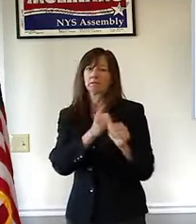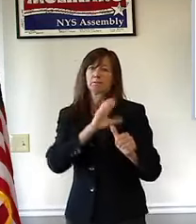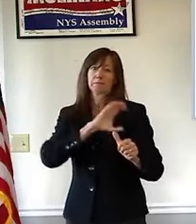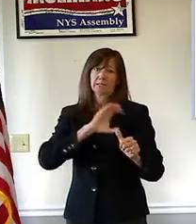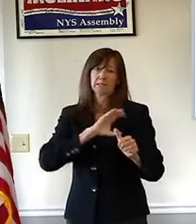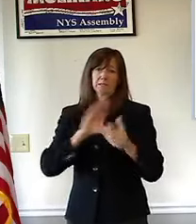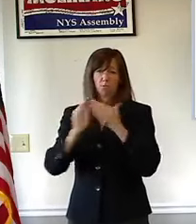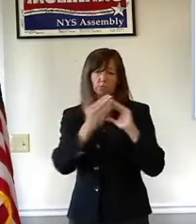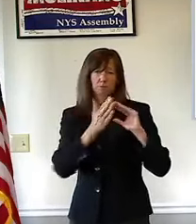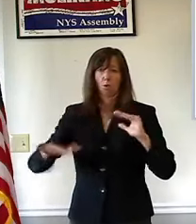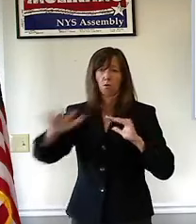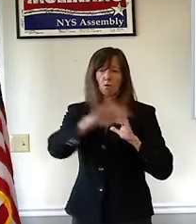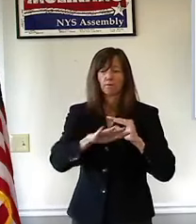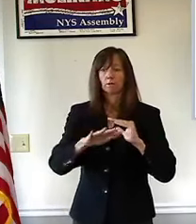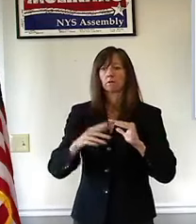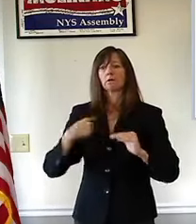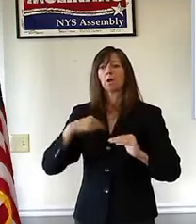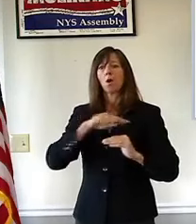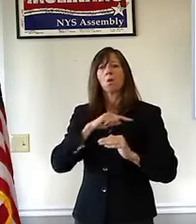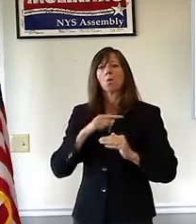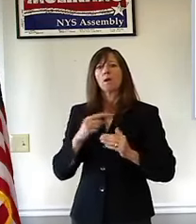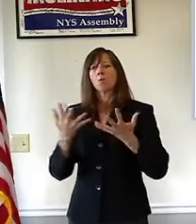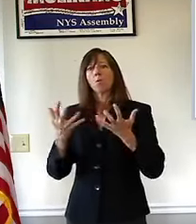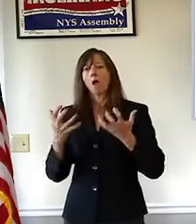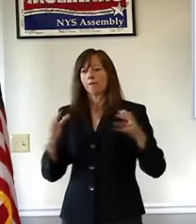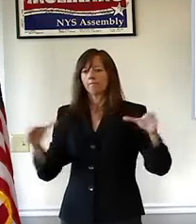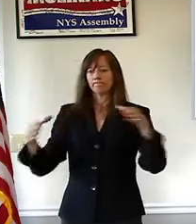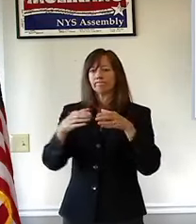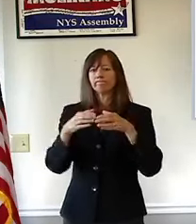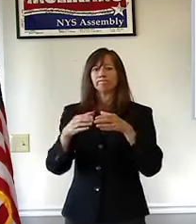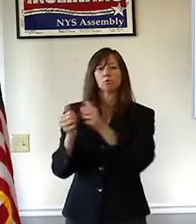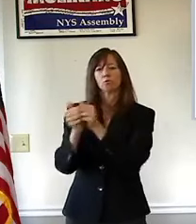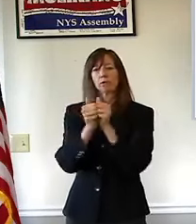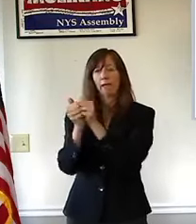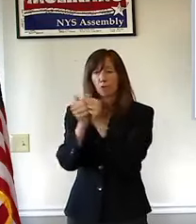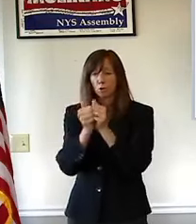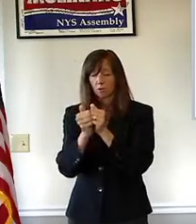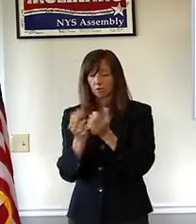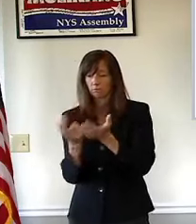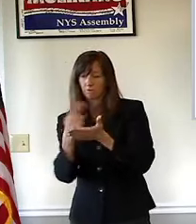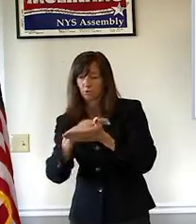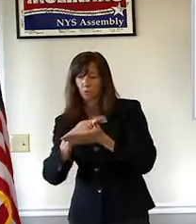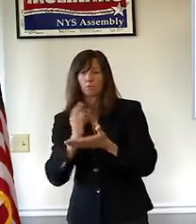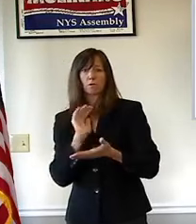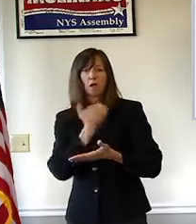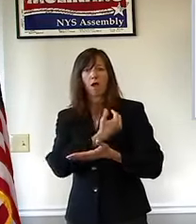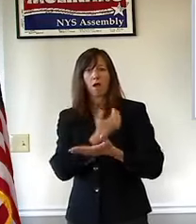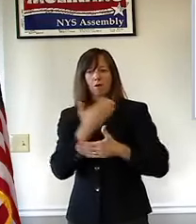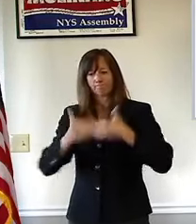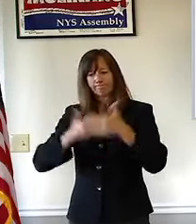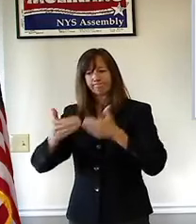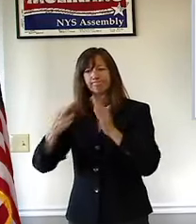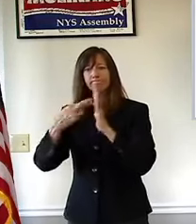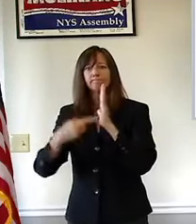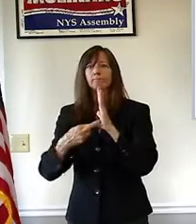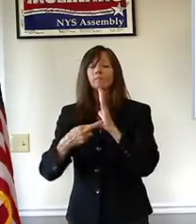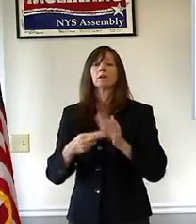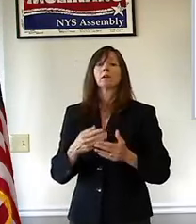our collaborative approach to review law enforcement policy. And if you're watching on Facebook now, this effort led by the